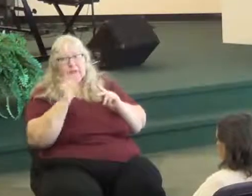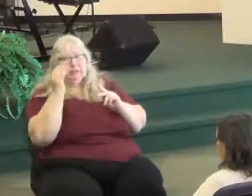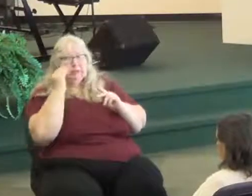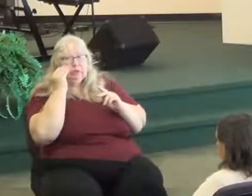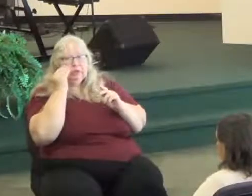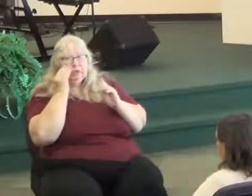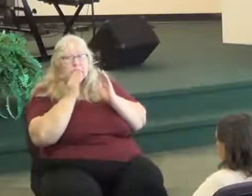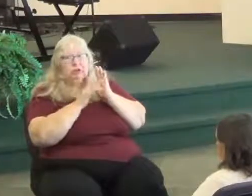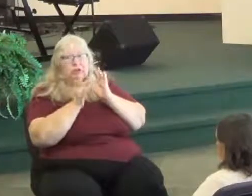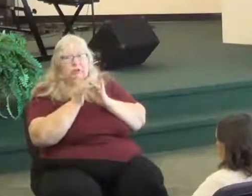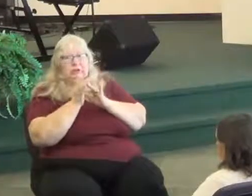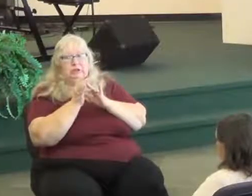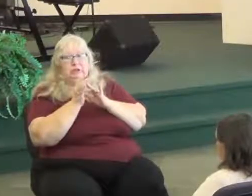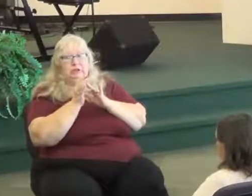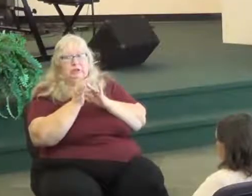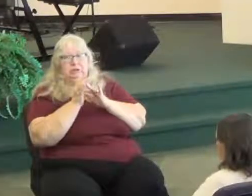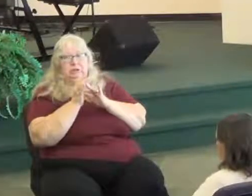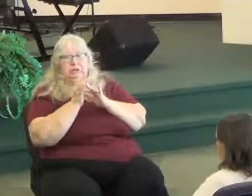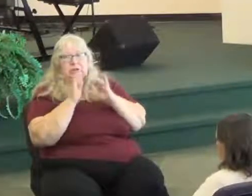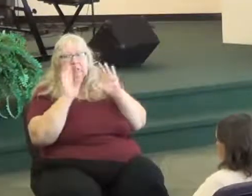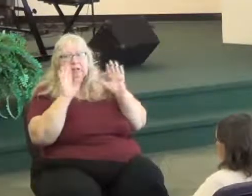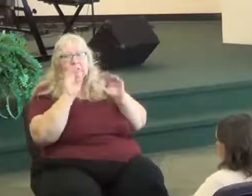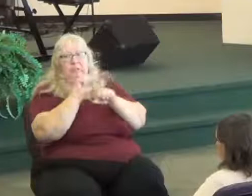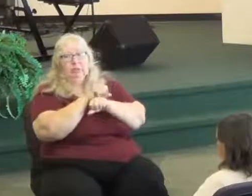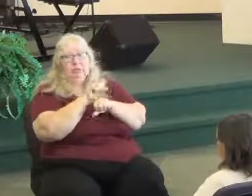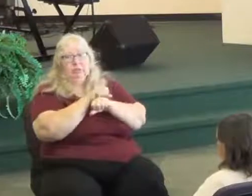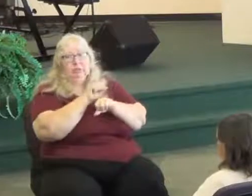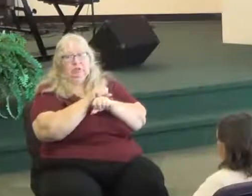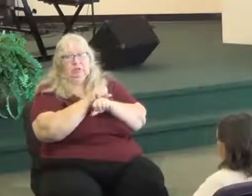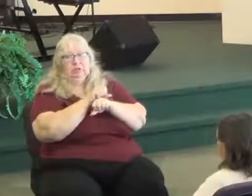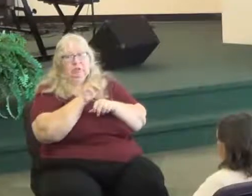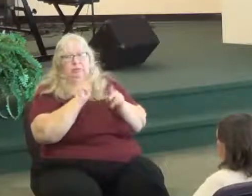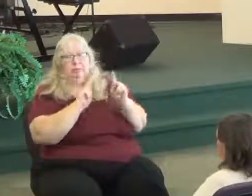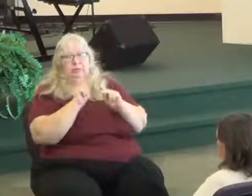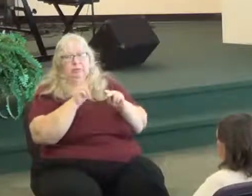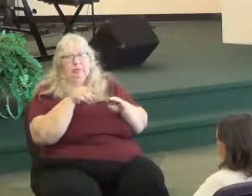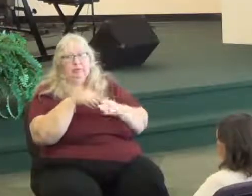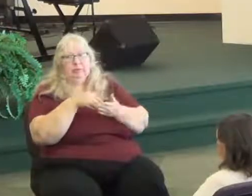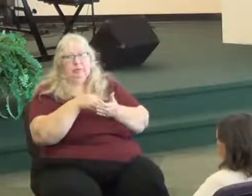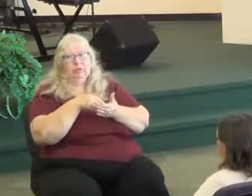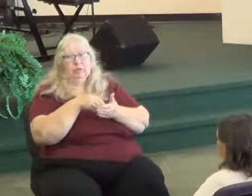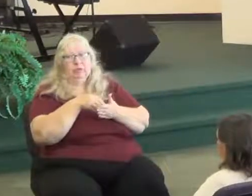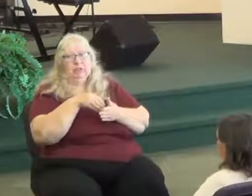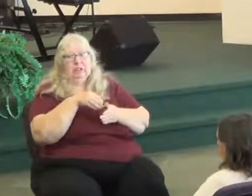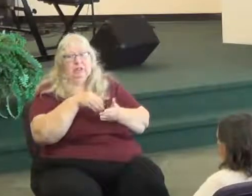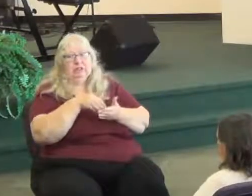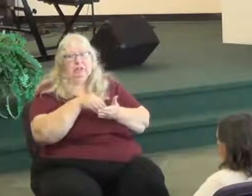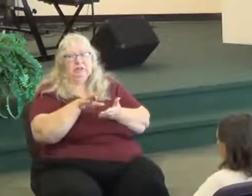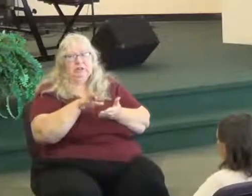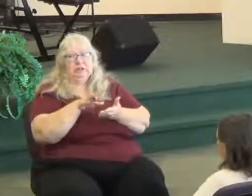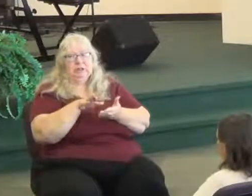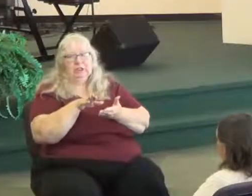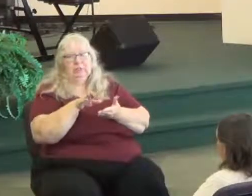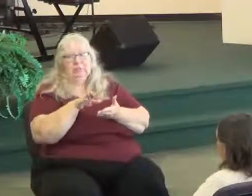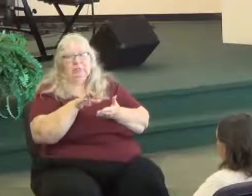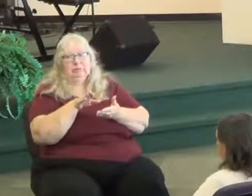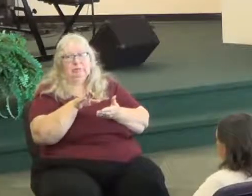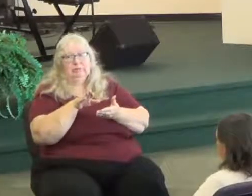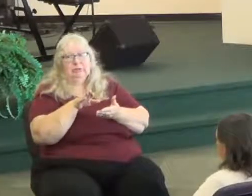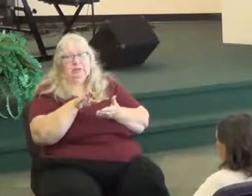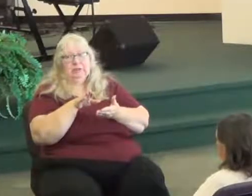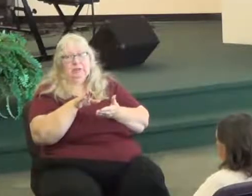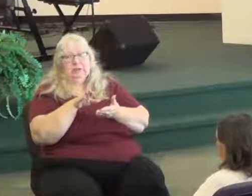miracles. Rome has him recorded as a miracle worker. People that reject him as Messiah. Josephus, first century Jewish